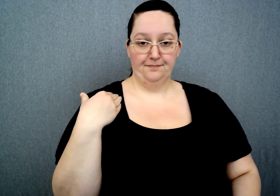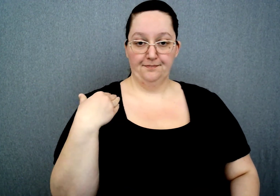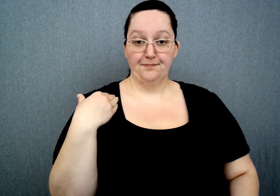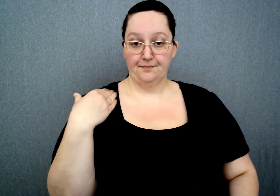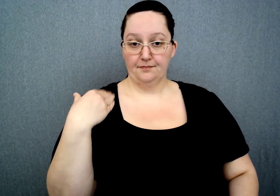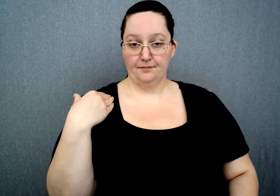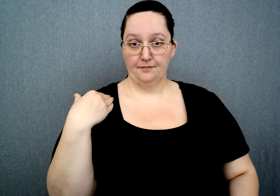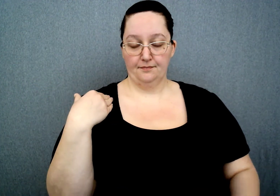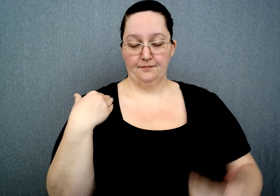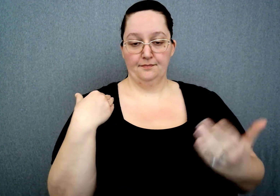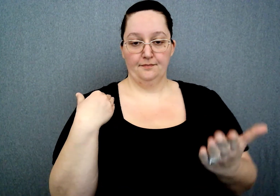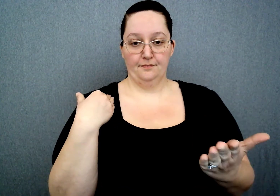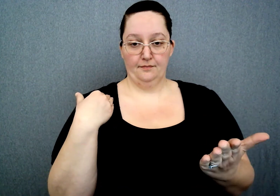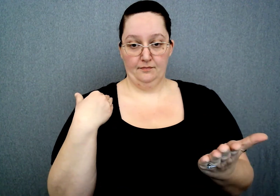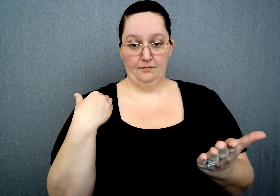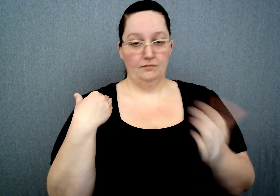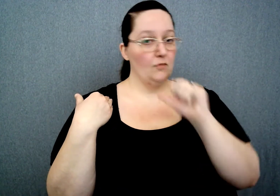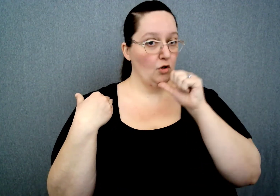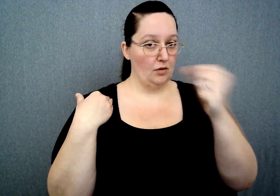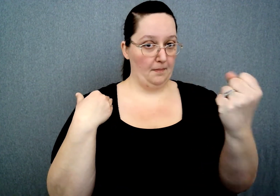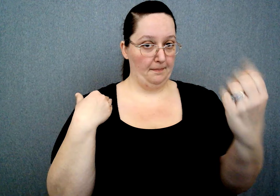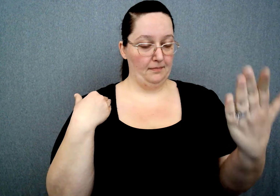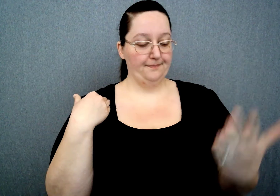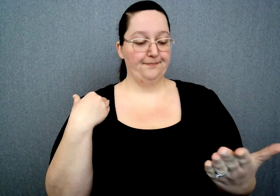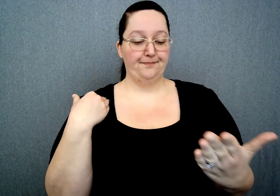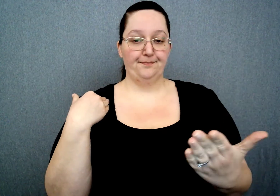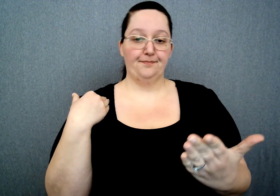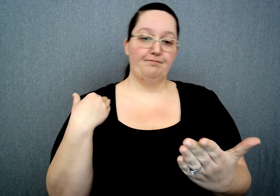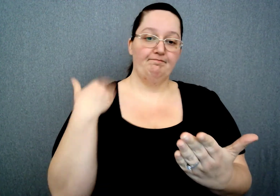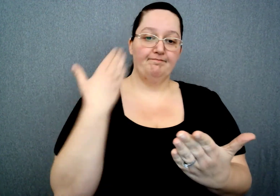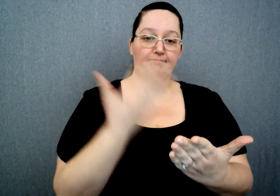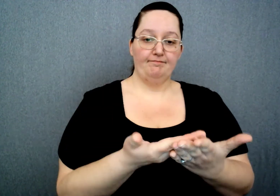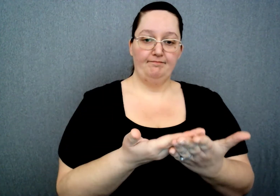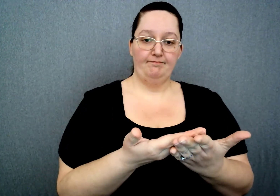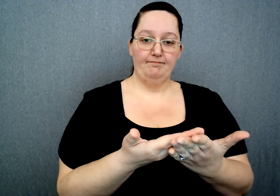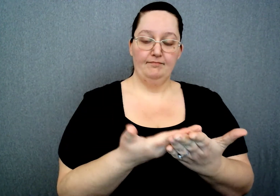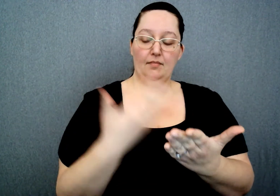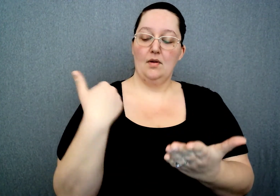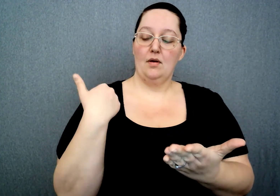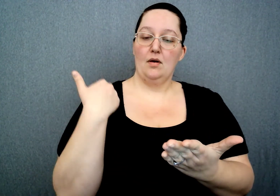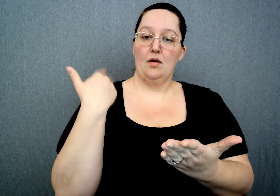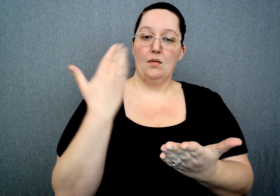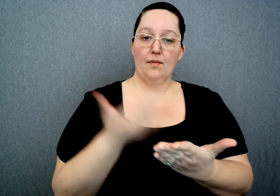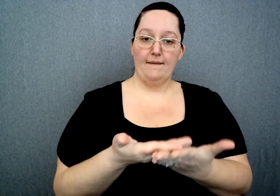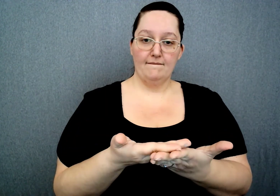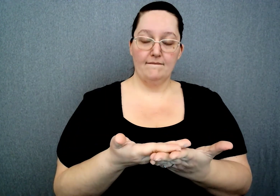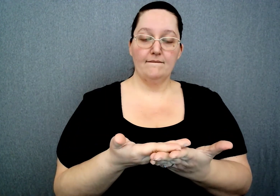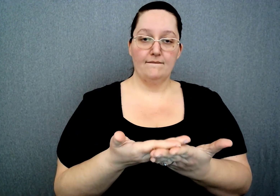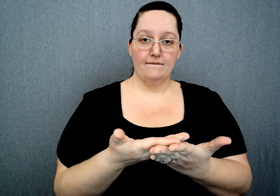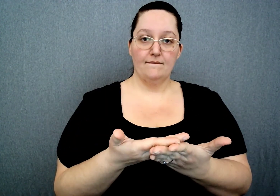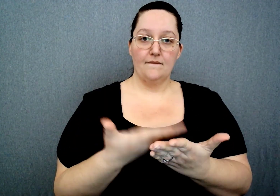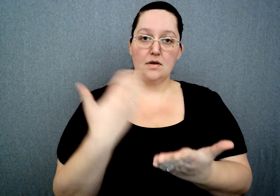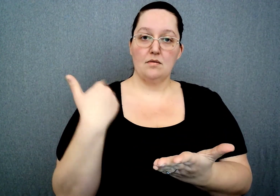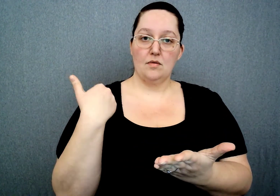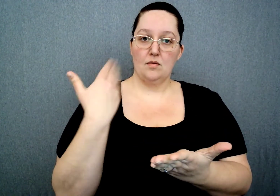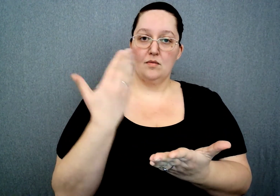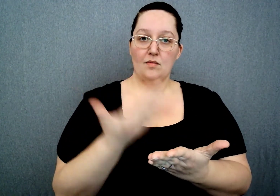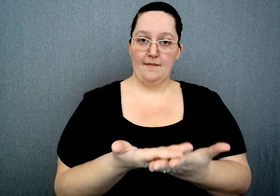Your dominant open B is going to be on your dominant shoulder, and you're going to push your hand into the palm of